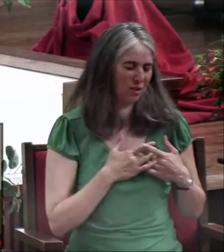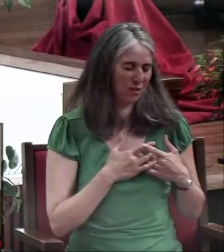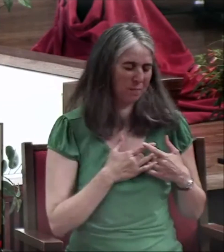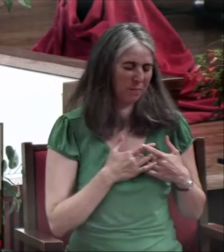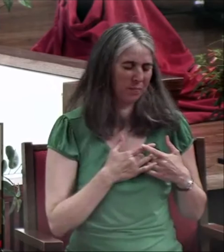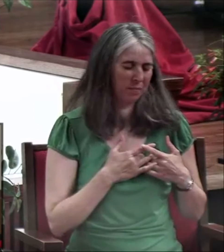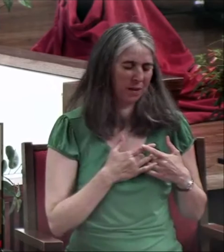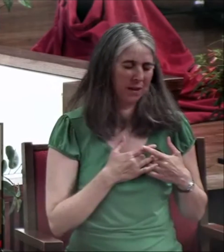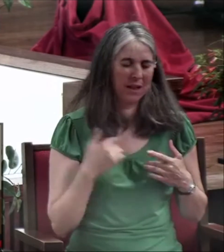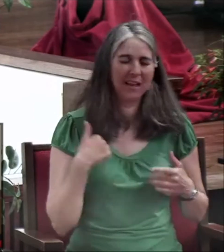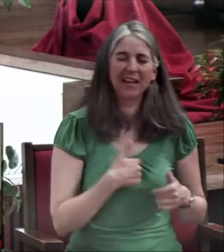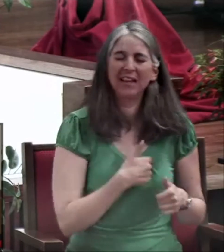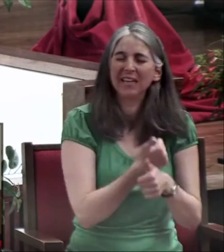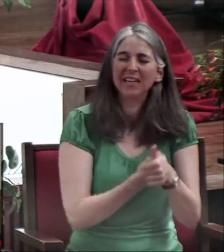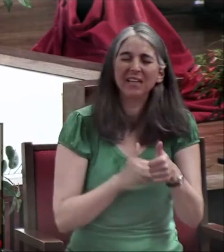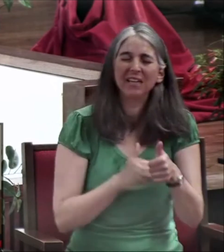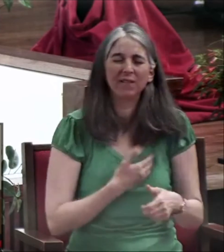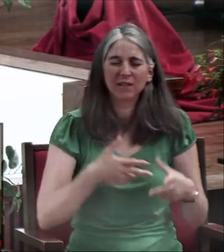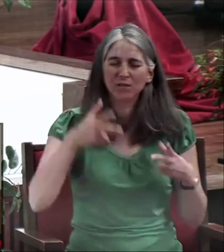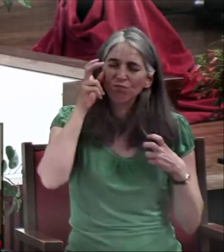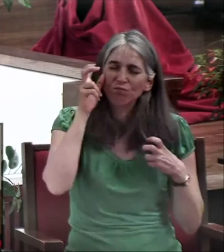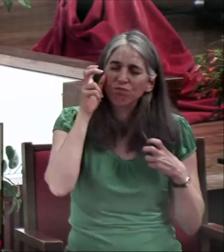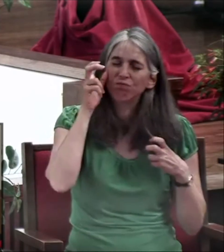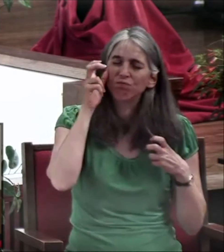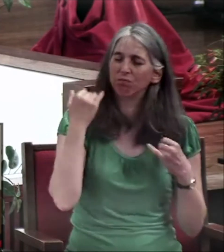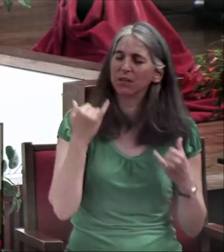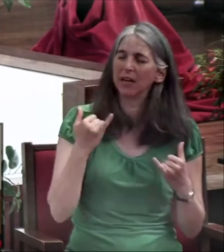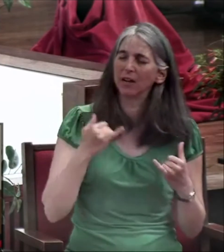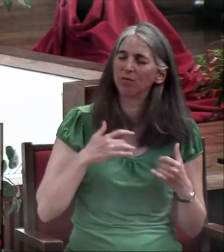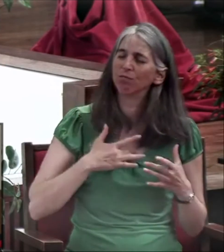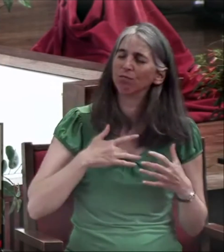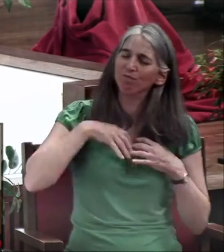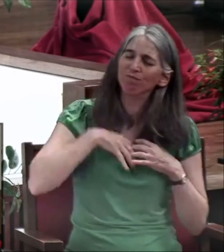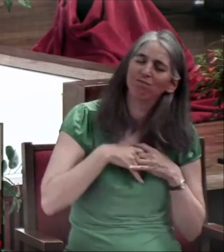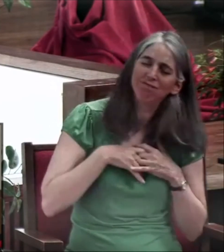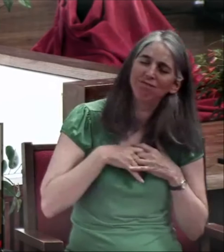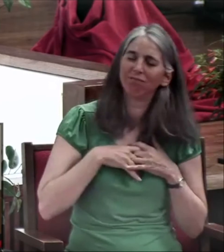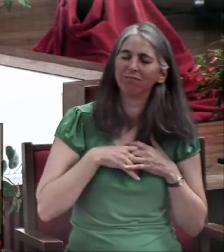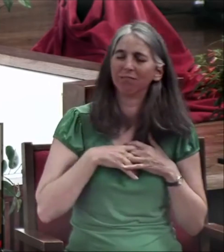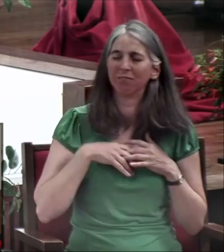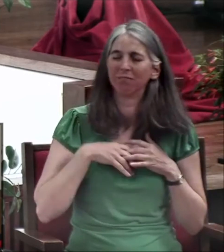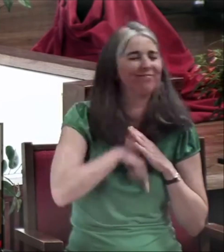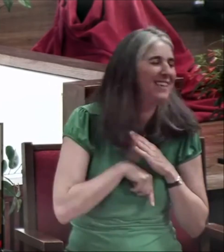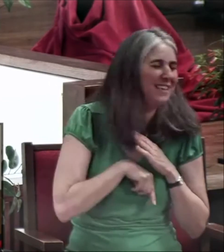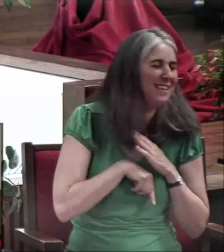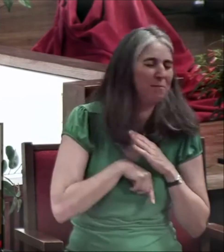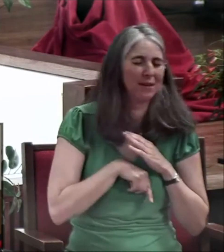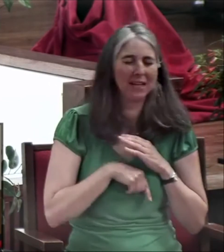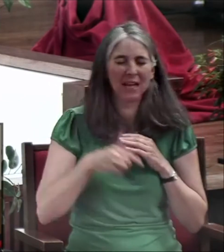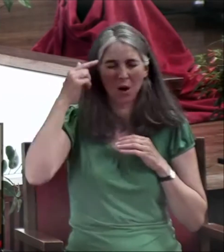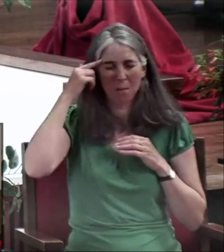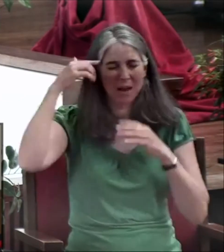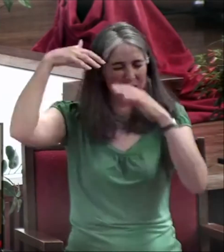the message that each one of us should hear today, that will go deep in our hearts and